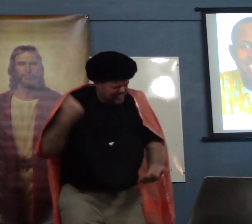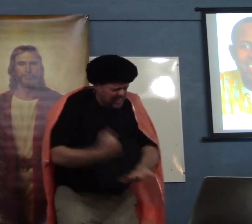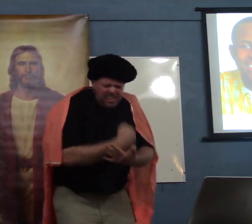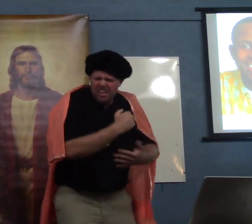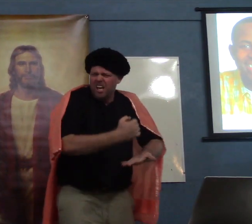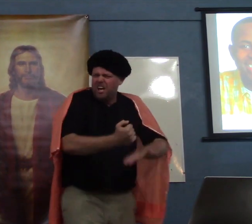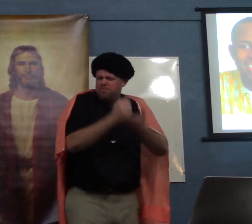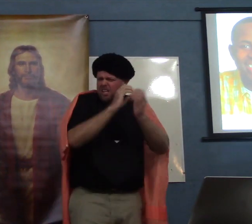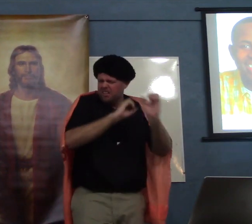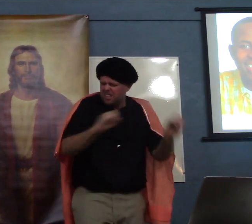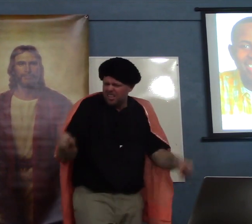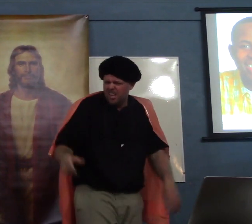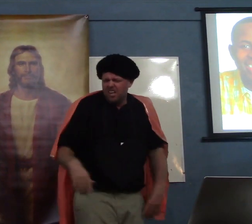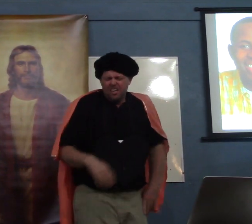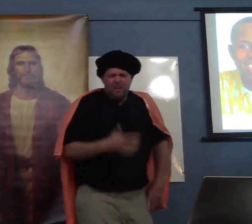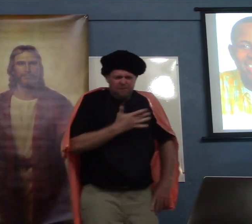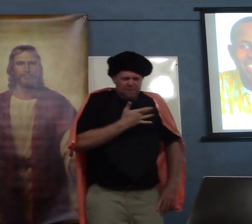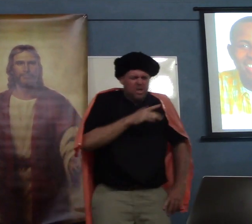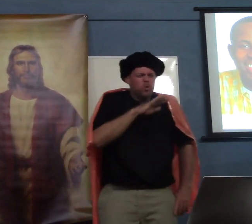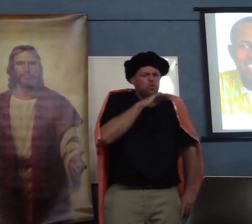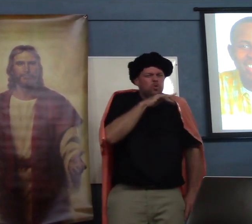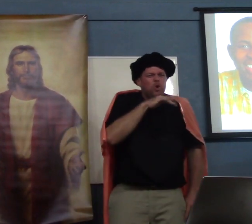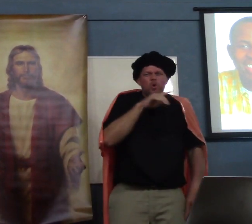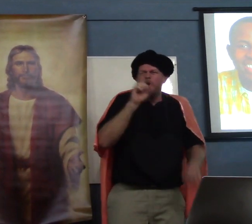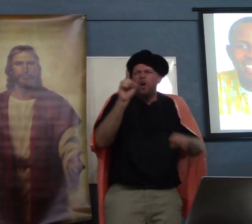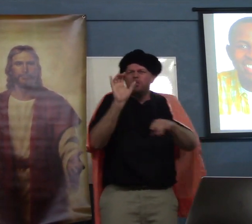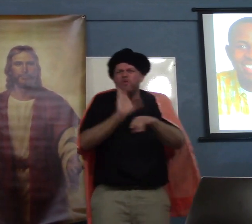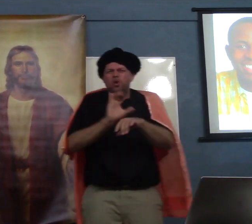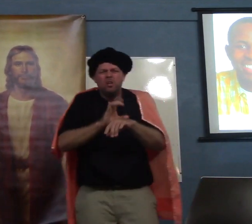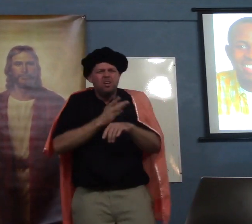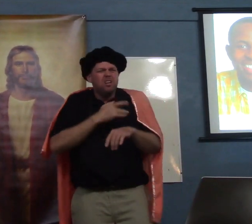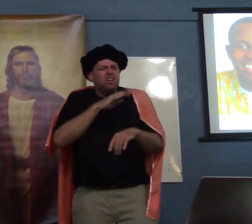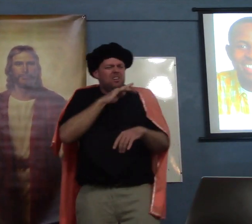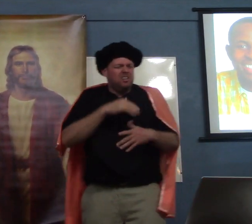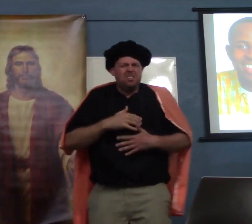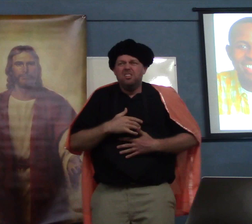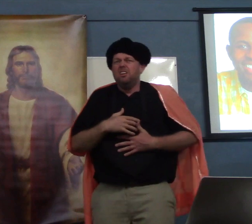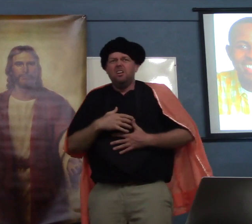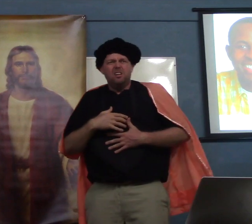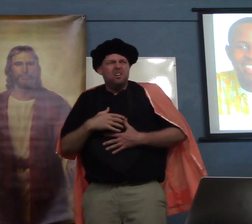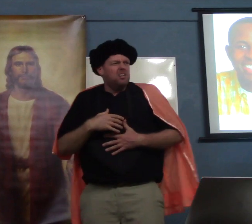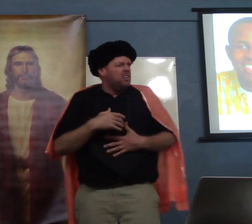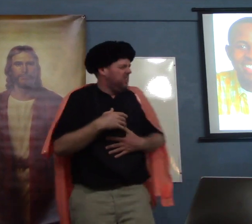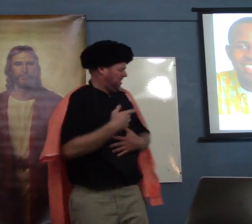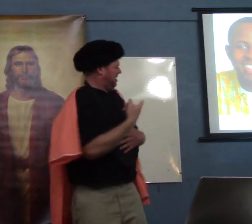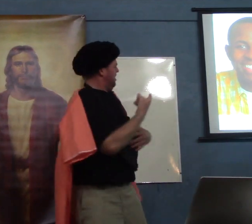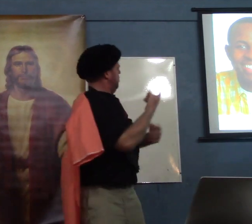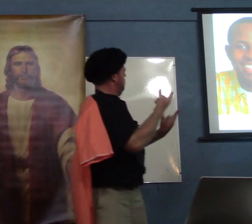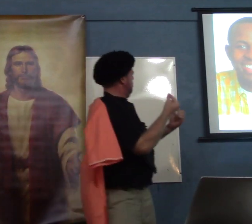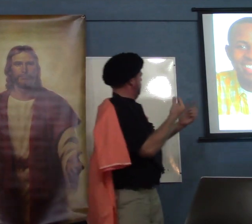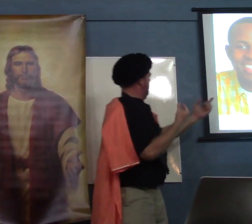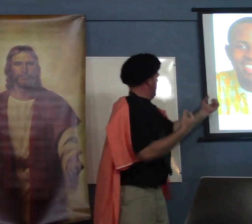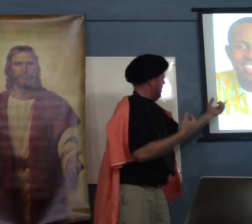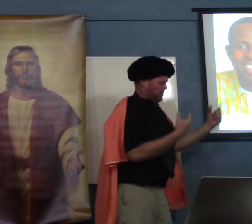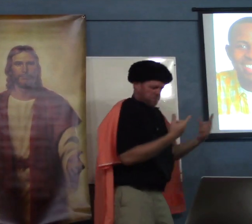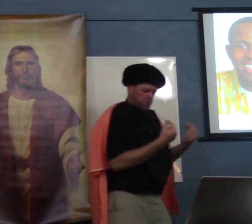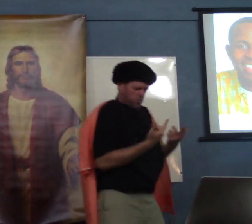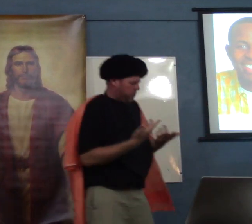Oh dear. Going to church does not even help at all. I feel dirty when I go to church. So what else does he